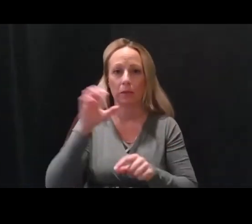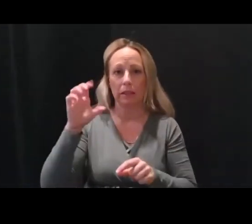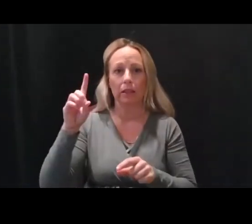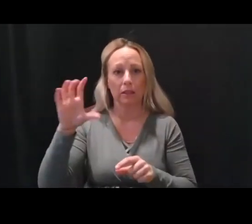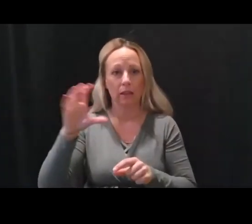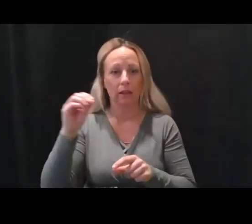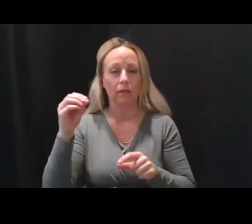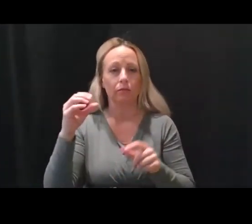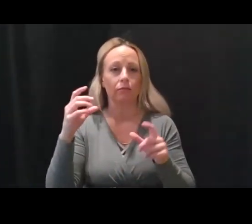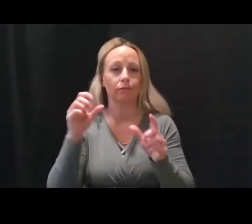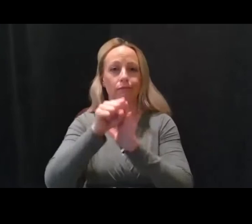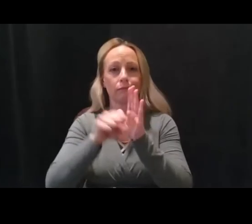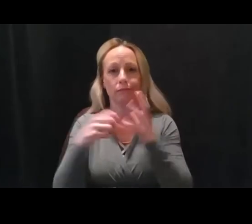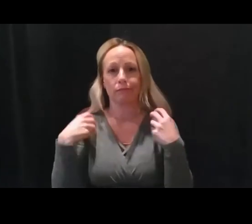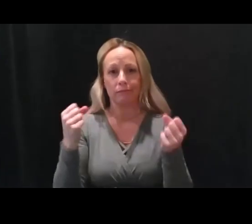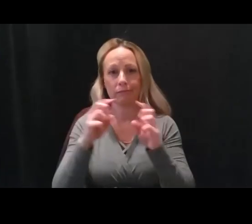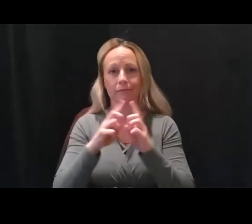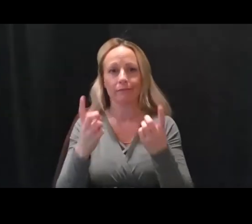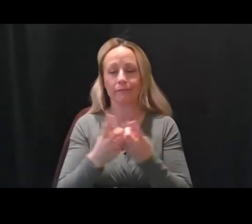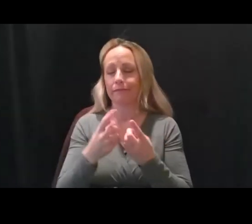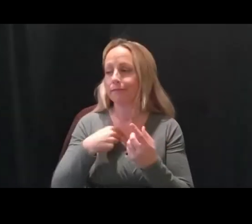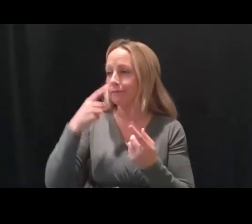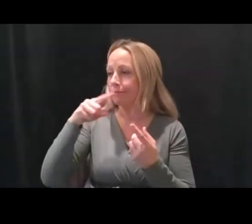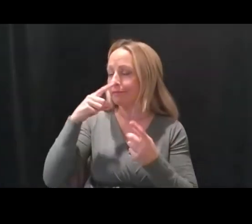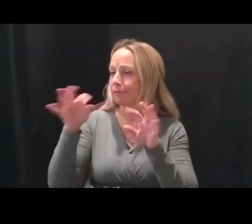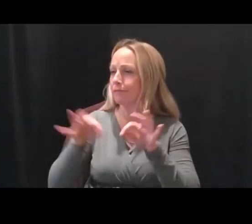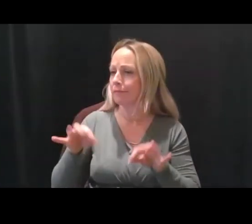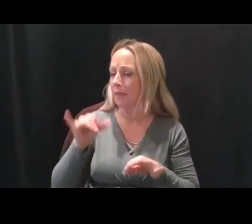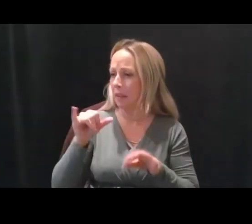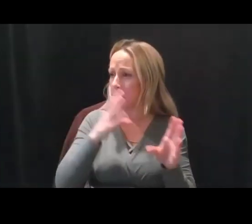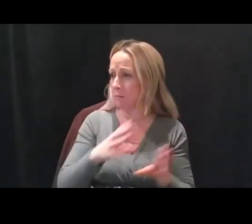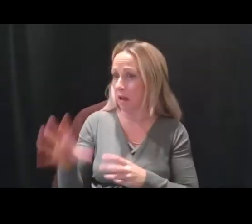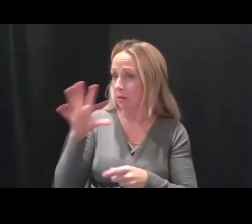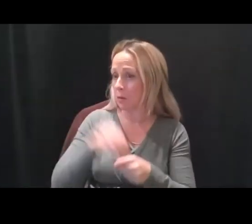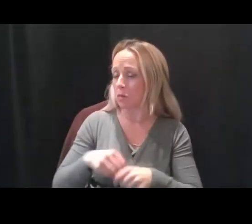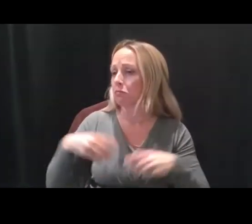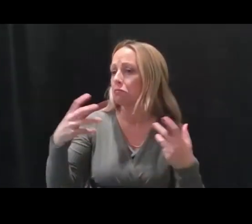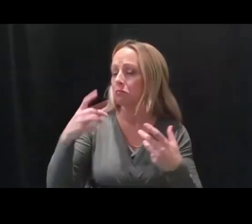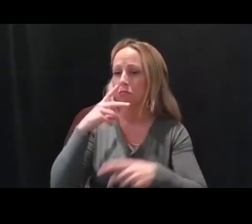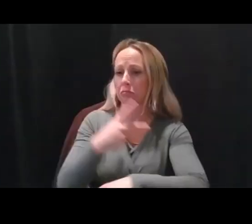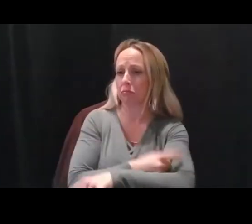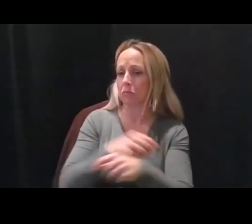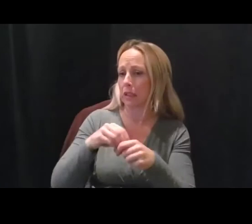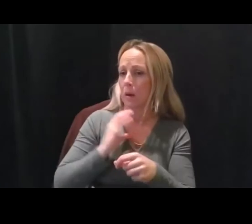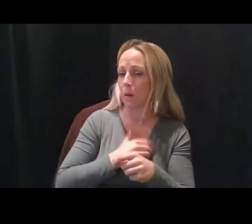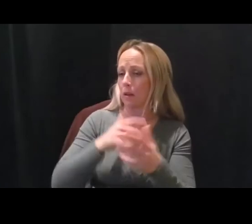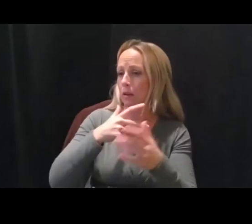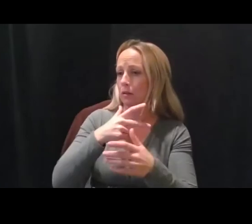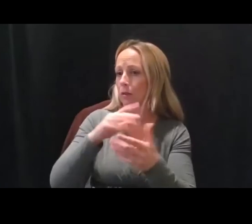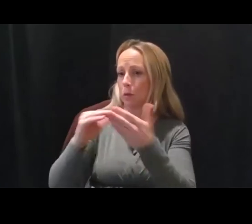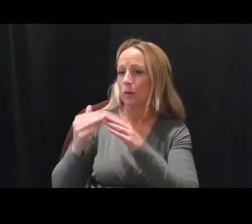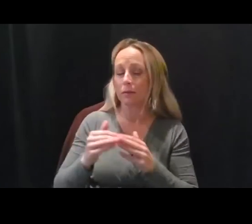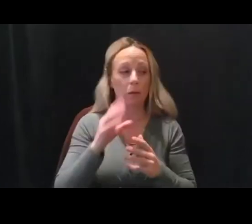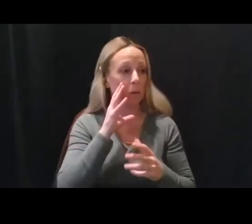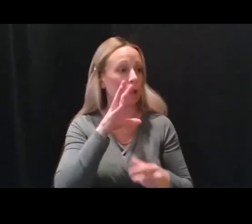departments. Can you please describe what do these plans include for vaccinations in the community? Well, it